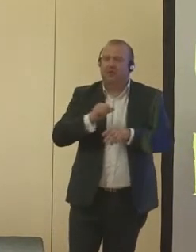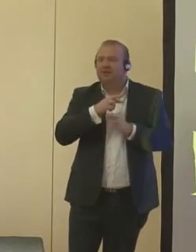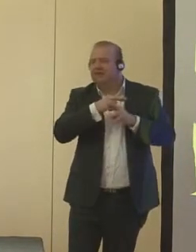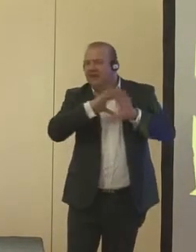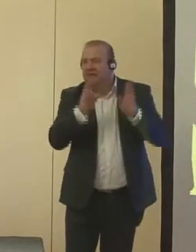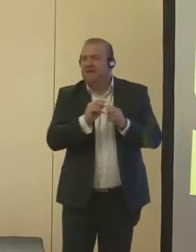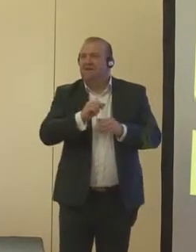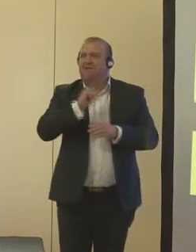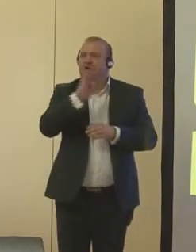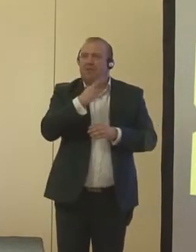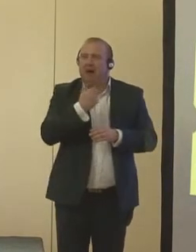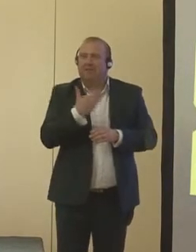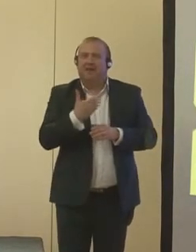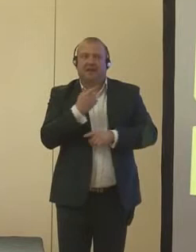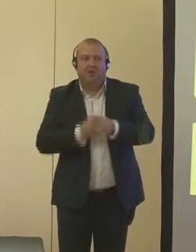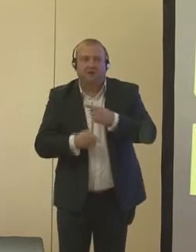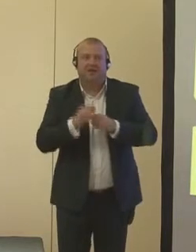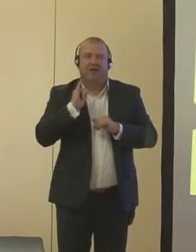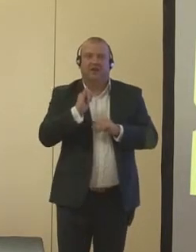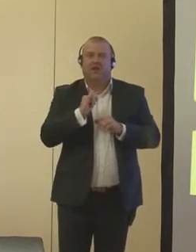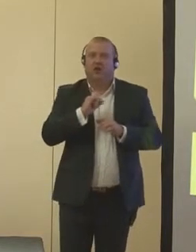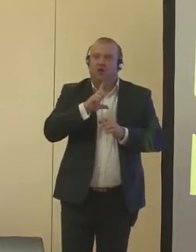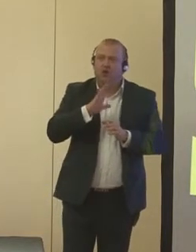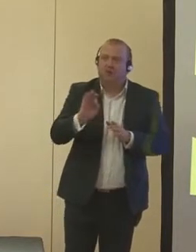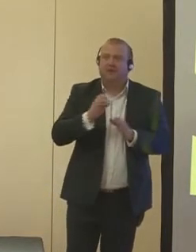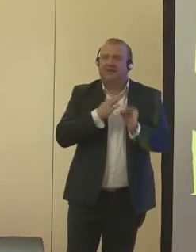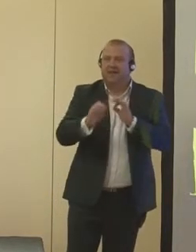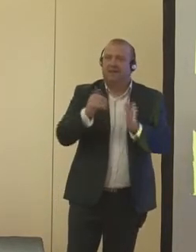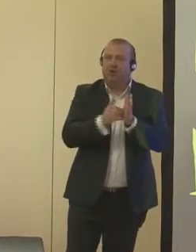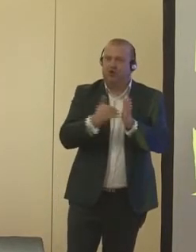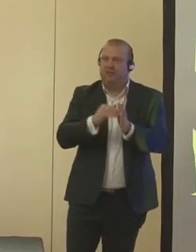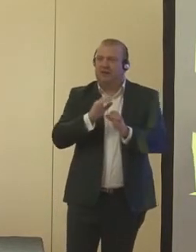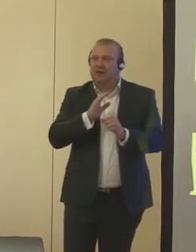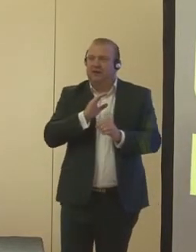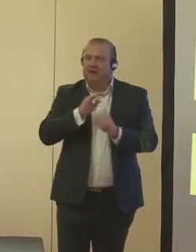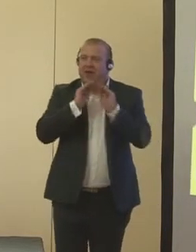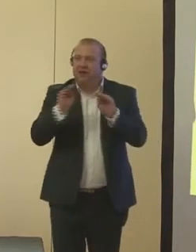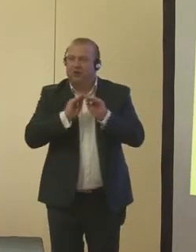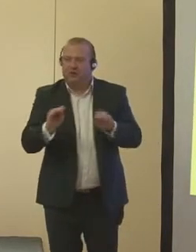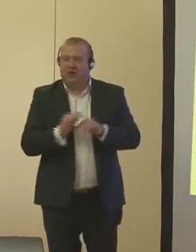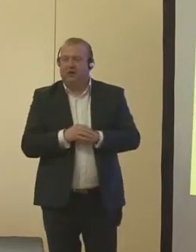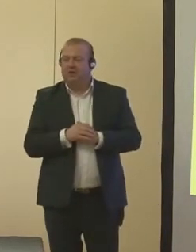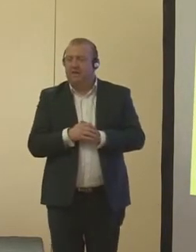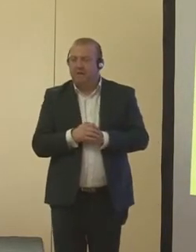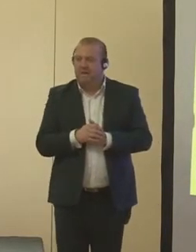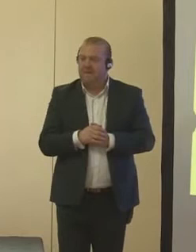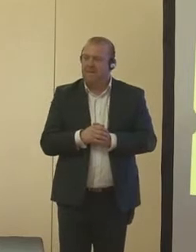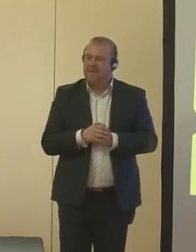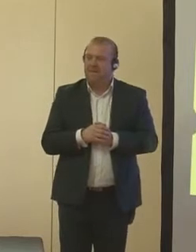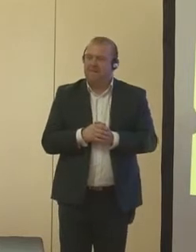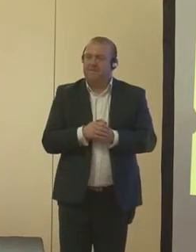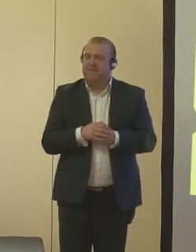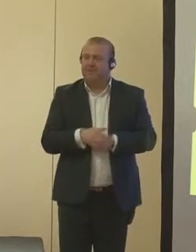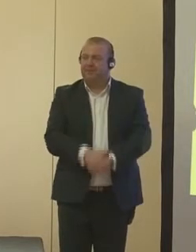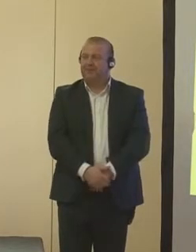or without these labels. And the last is the synergy principle, and that is that